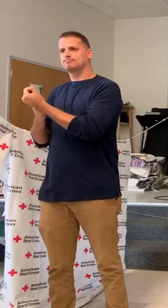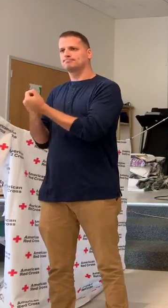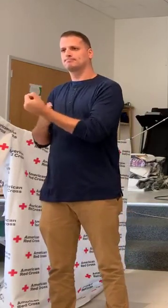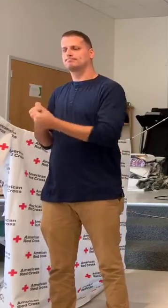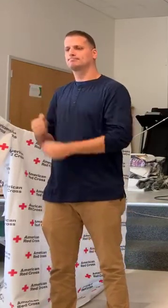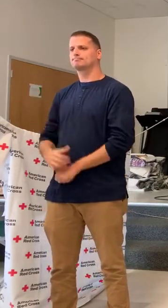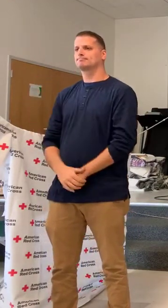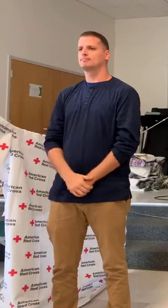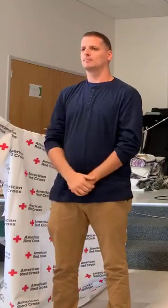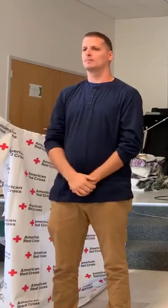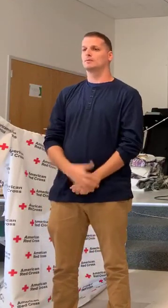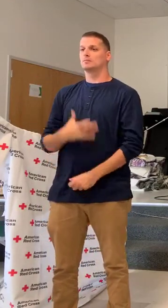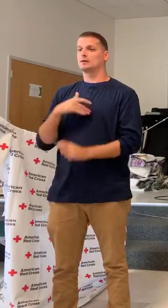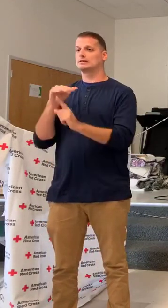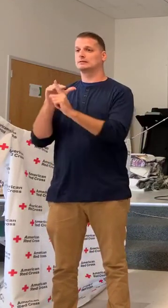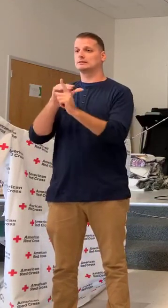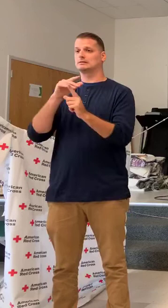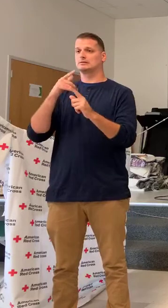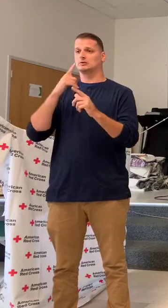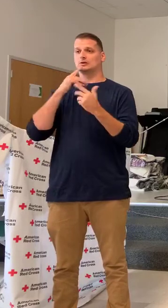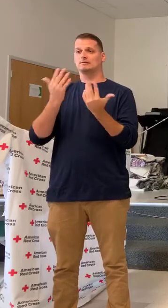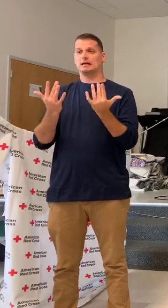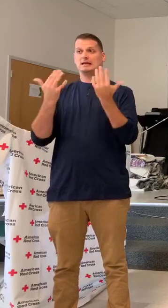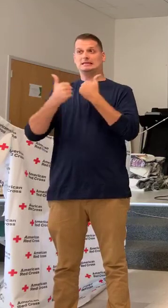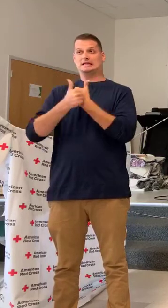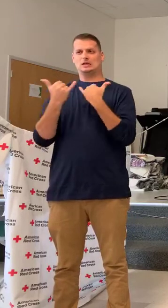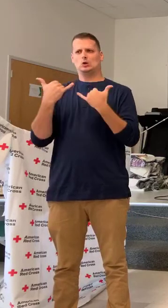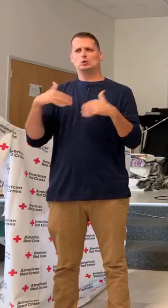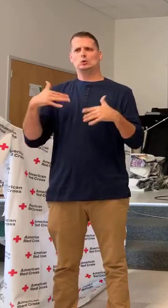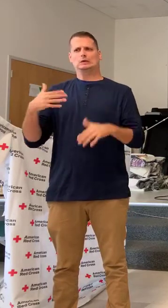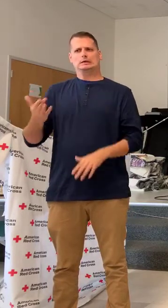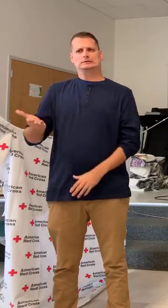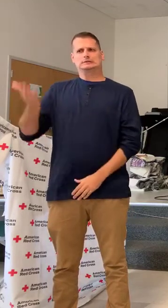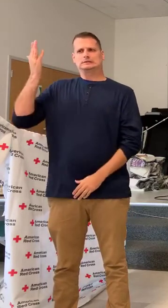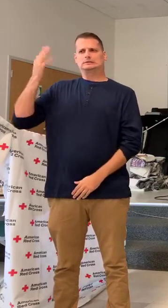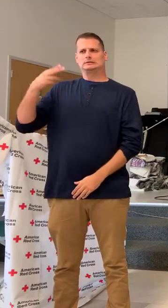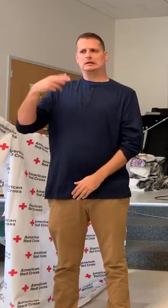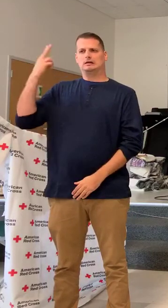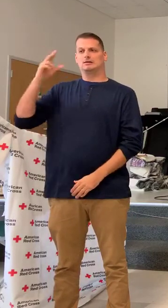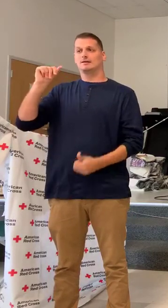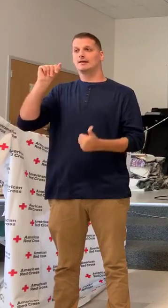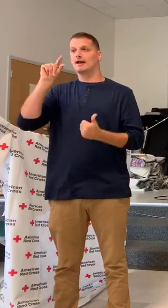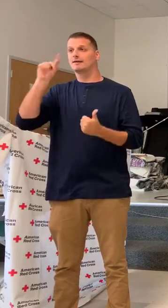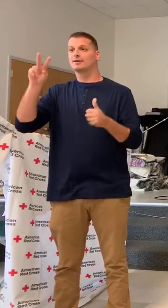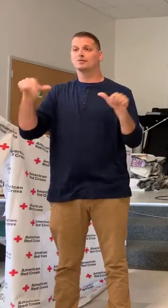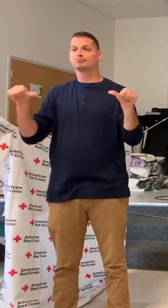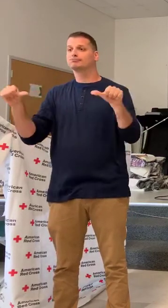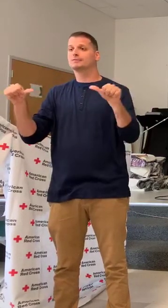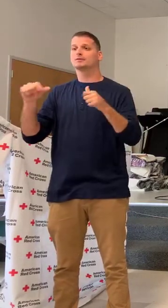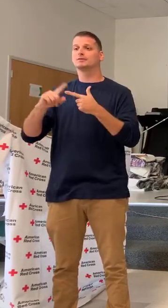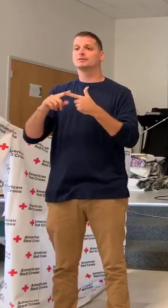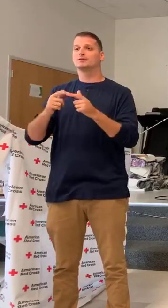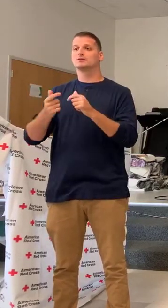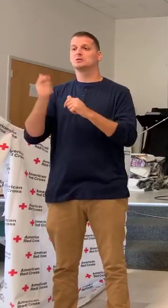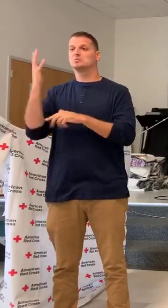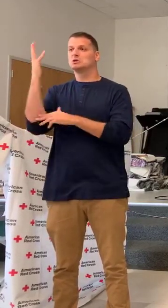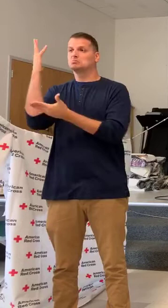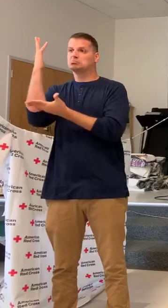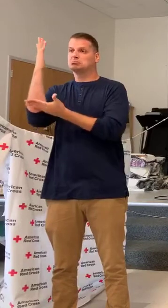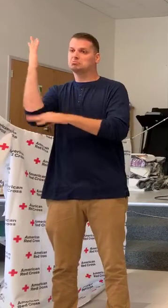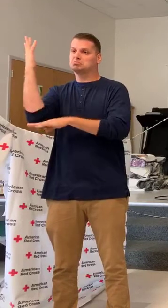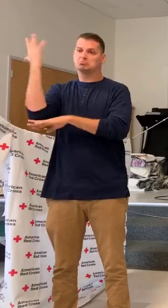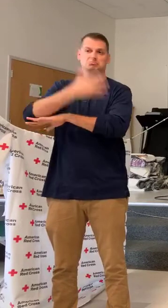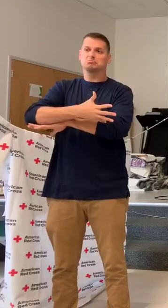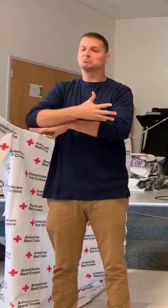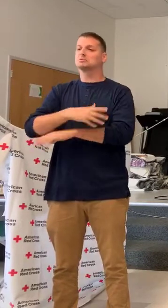high. Four-wheelers, chainsaws, generators, all these things we're going to be using. Let's be really careful. Let's not spark